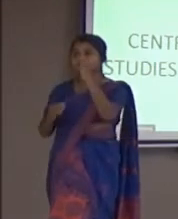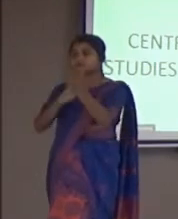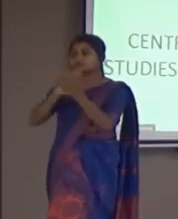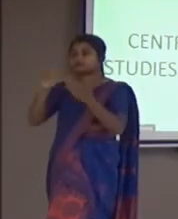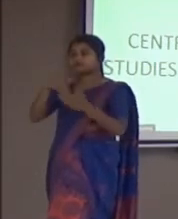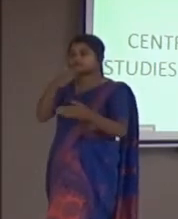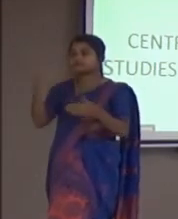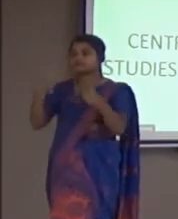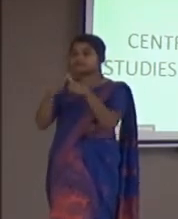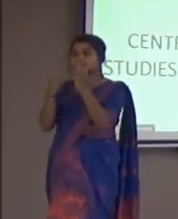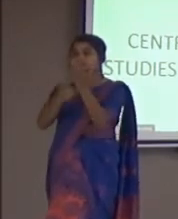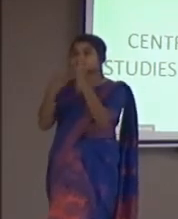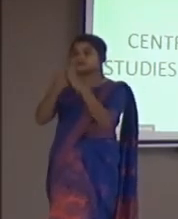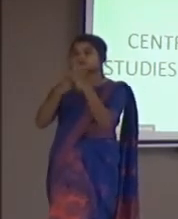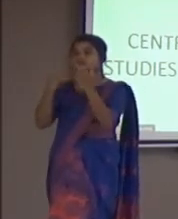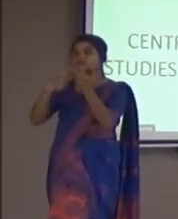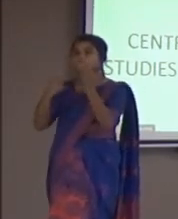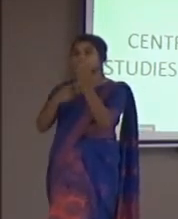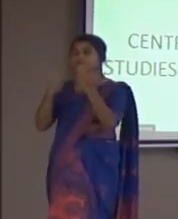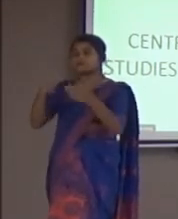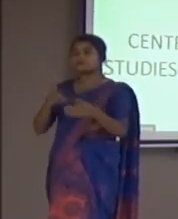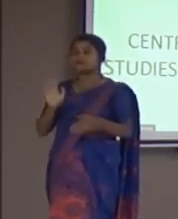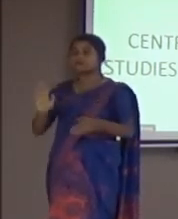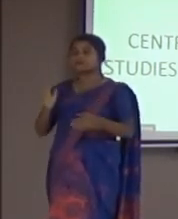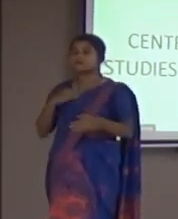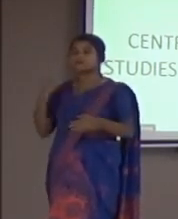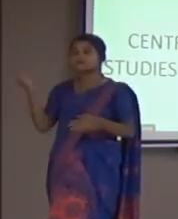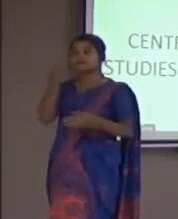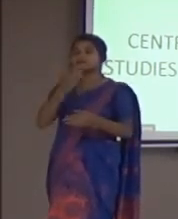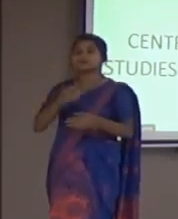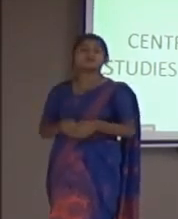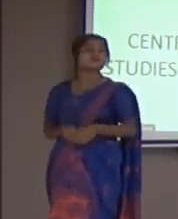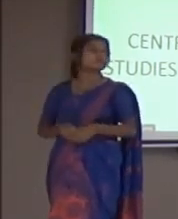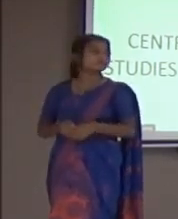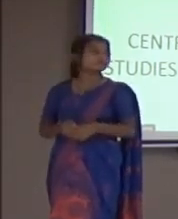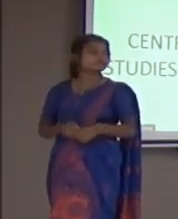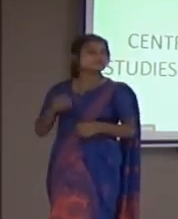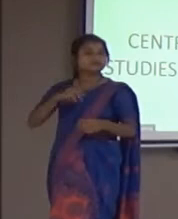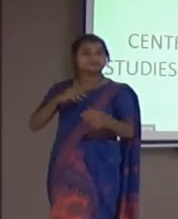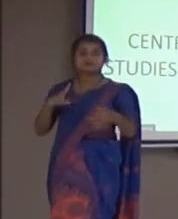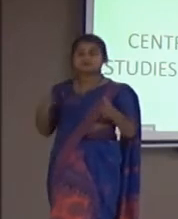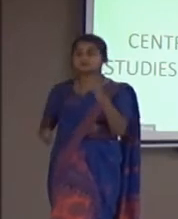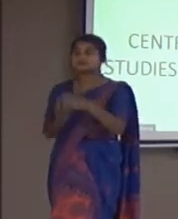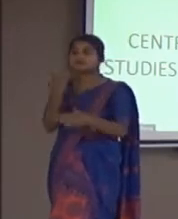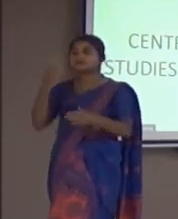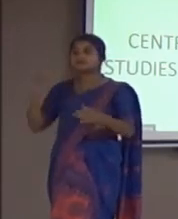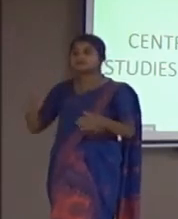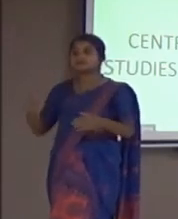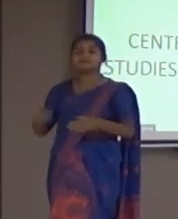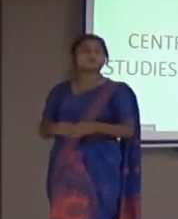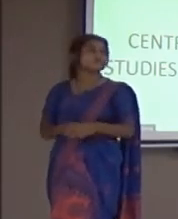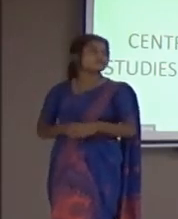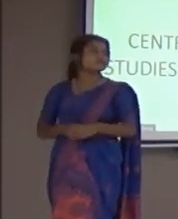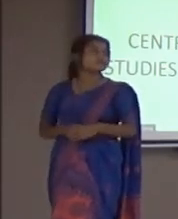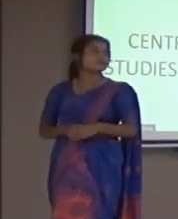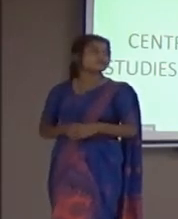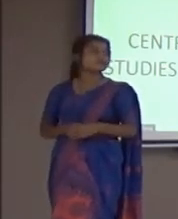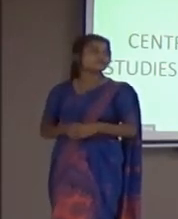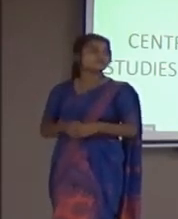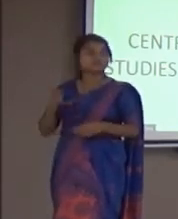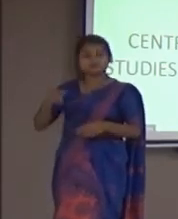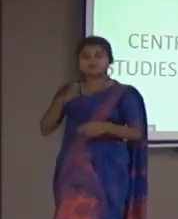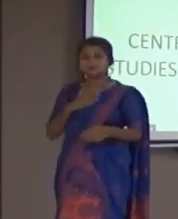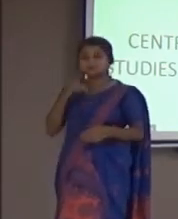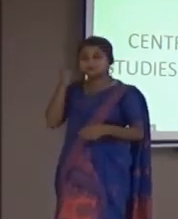Justice Ajit Singh. He has been kind enough to come all the way and inaugurate this center. With his kind blessings, I am